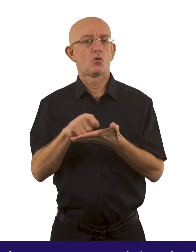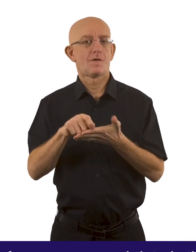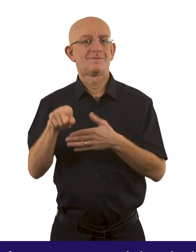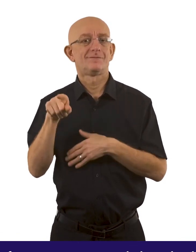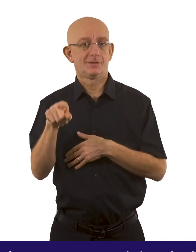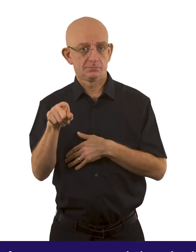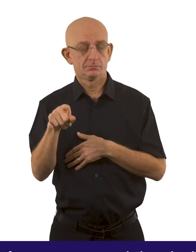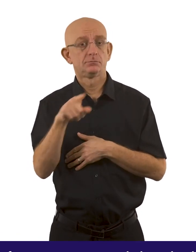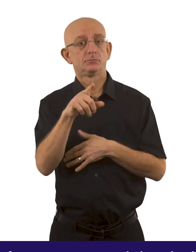are